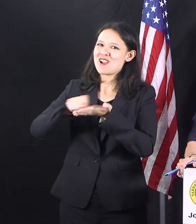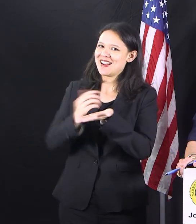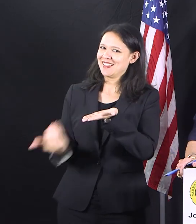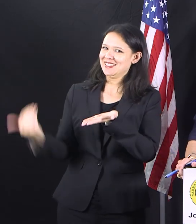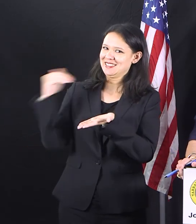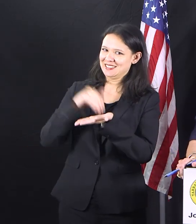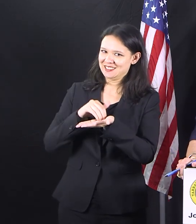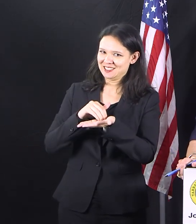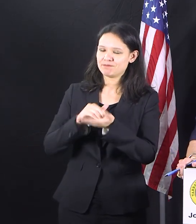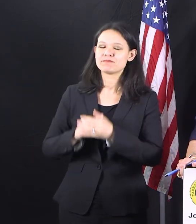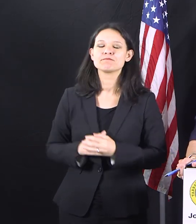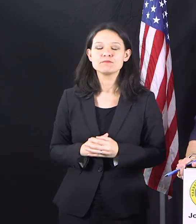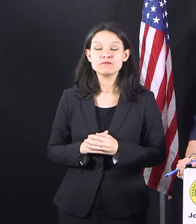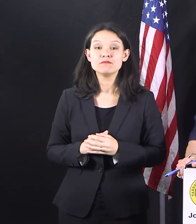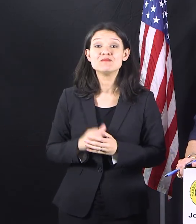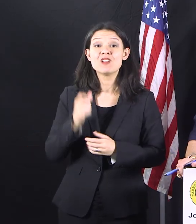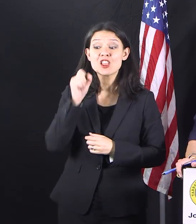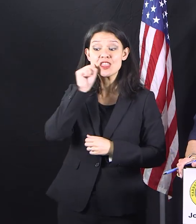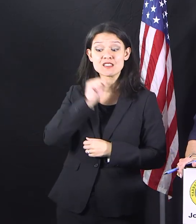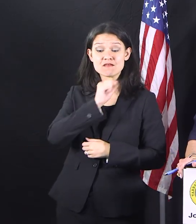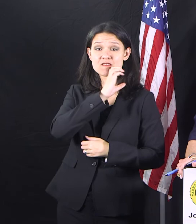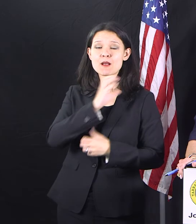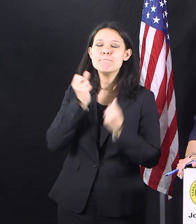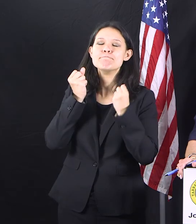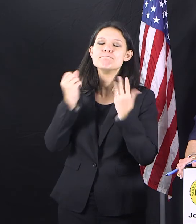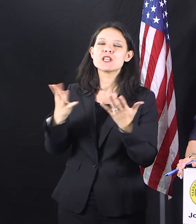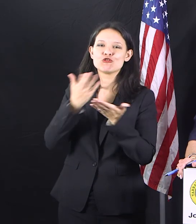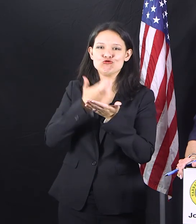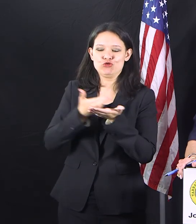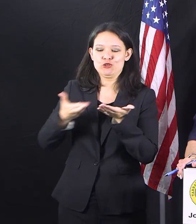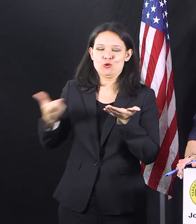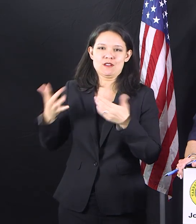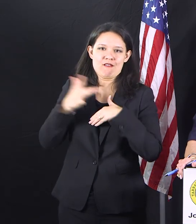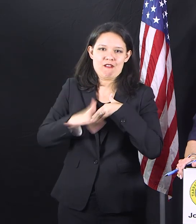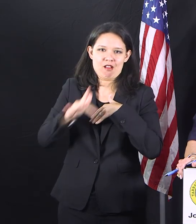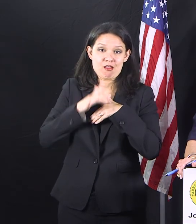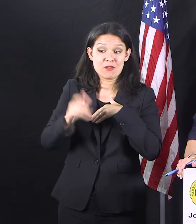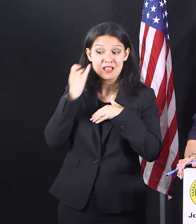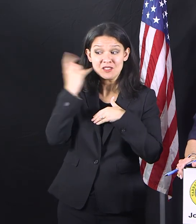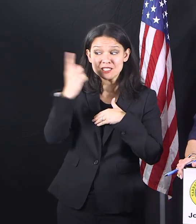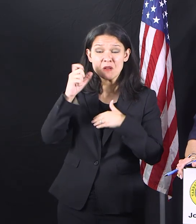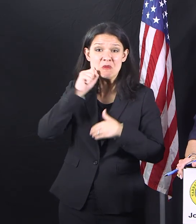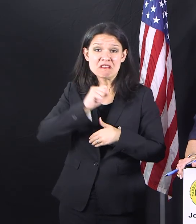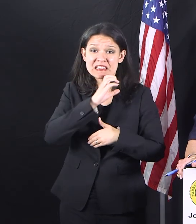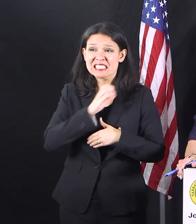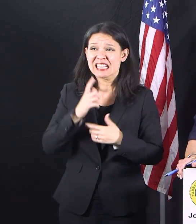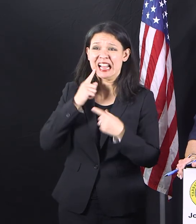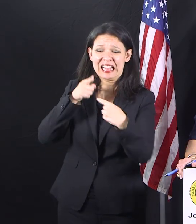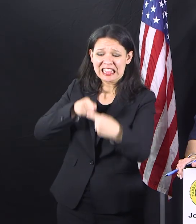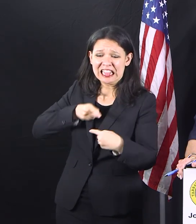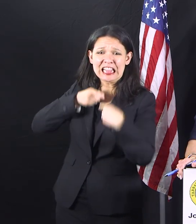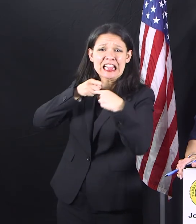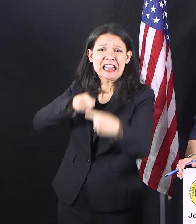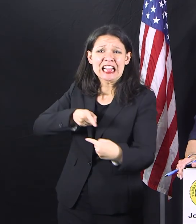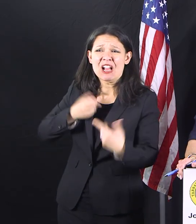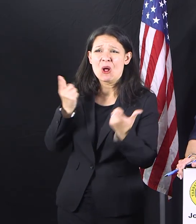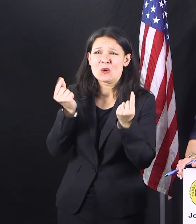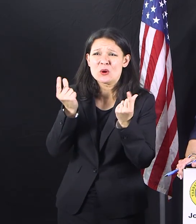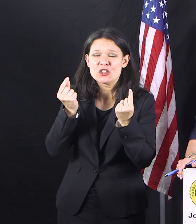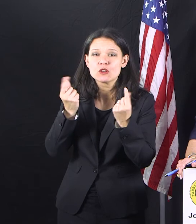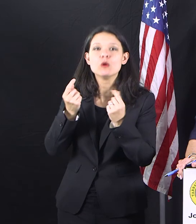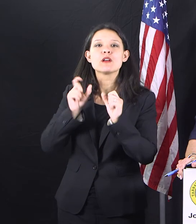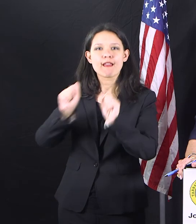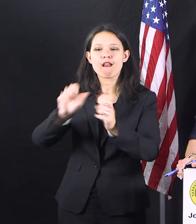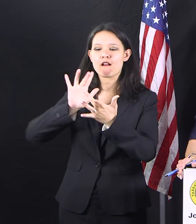of resources available for those seniors. If you've got a senior who's struggling, send them to AARP. Have